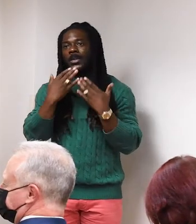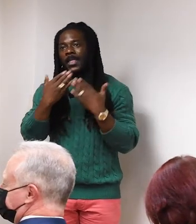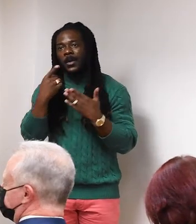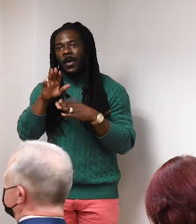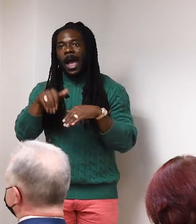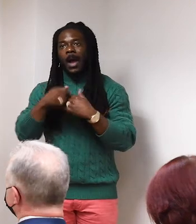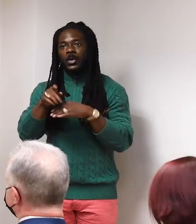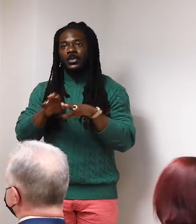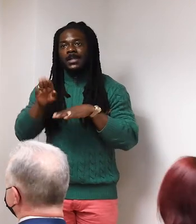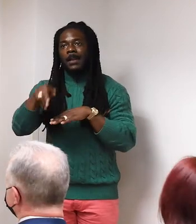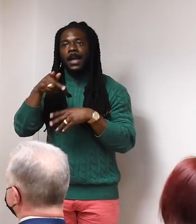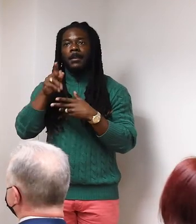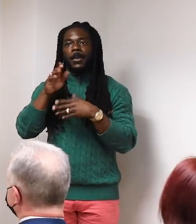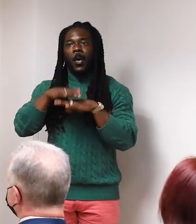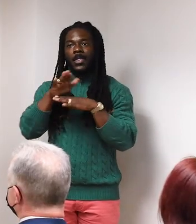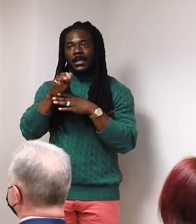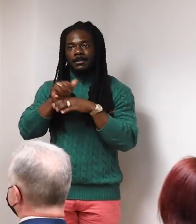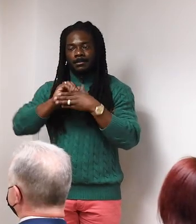partnership. And in particular,